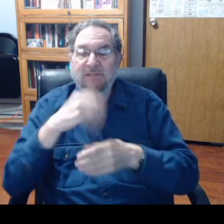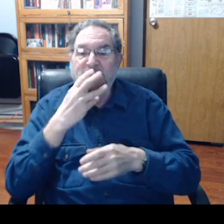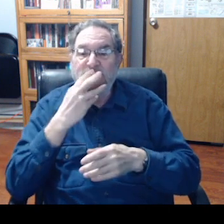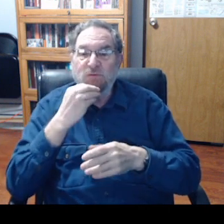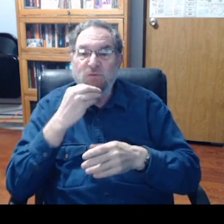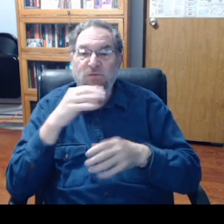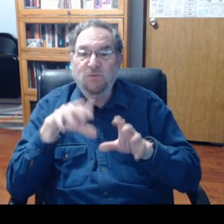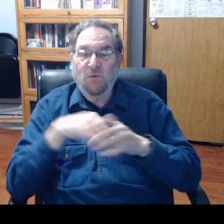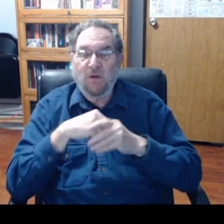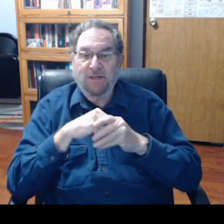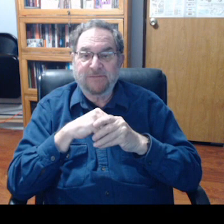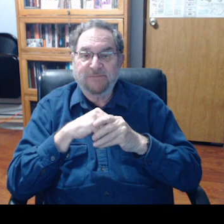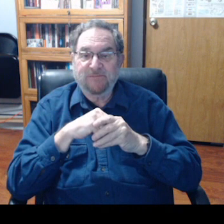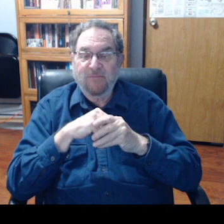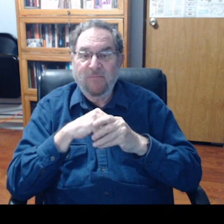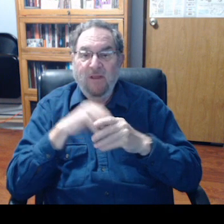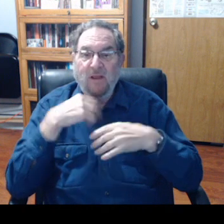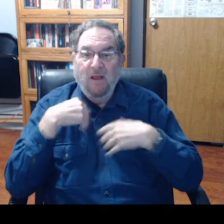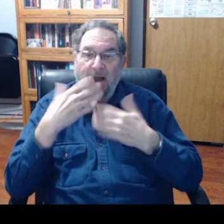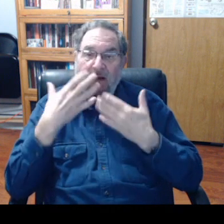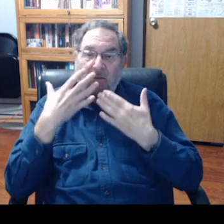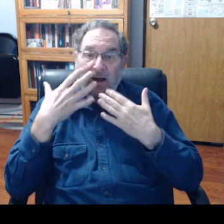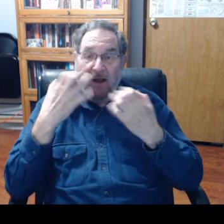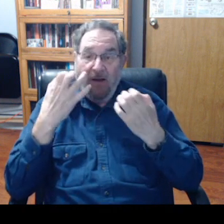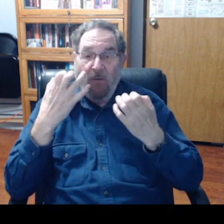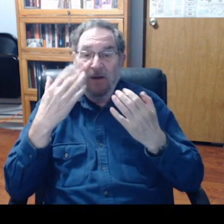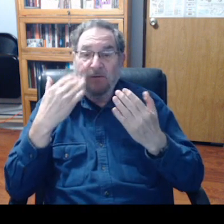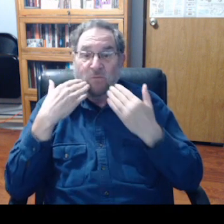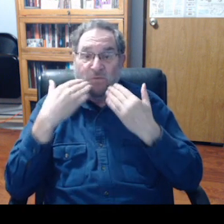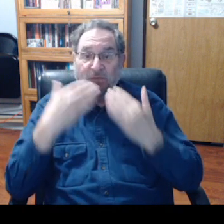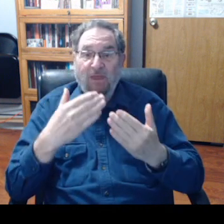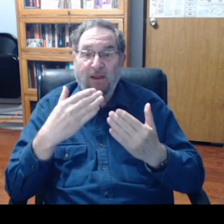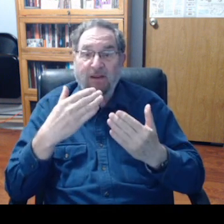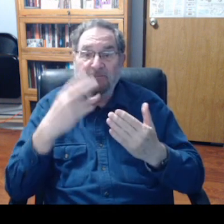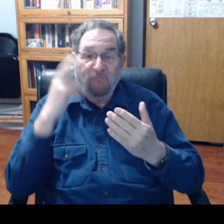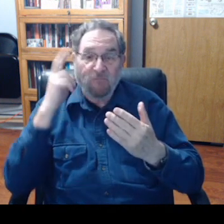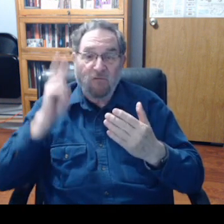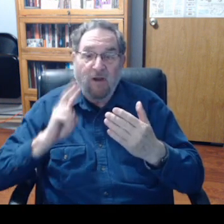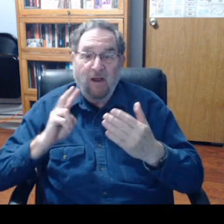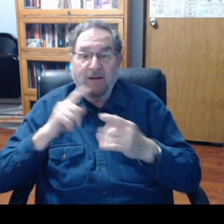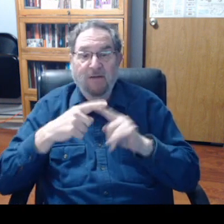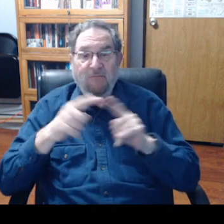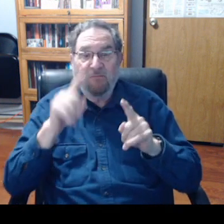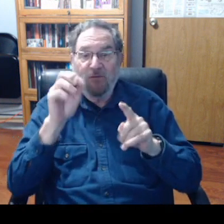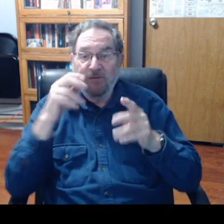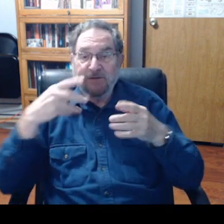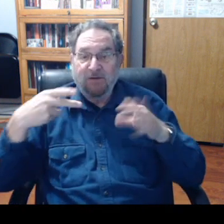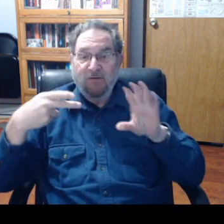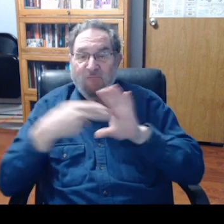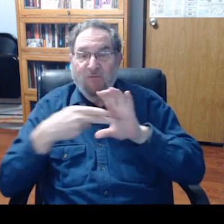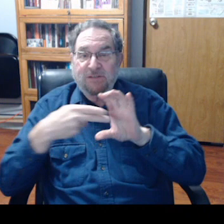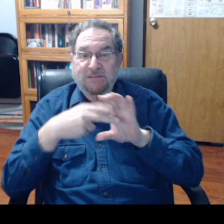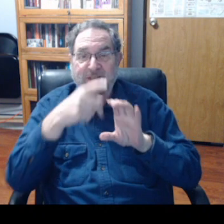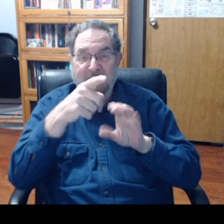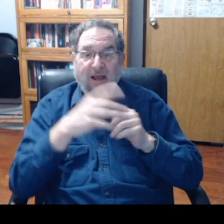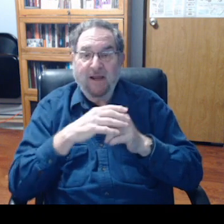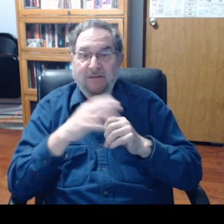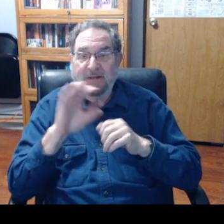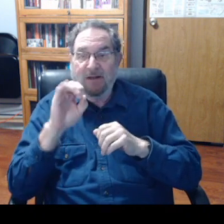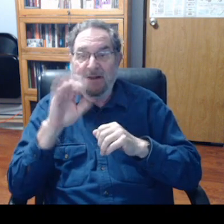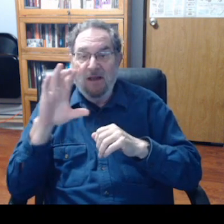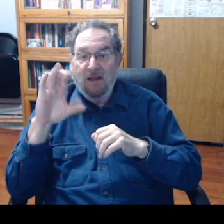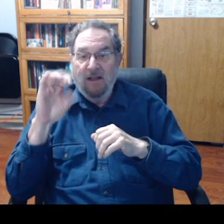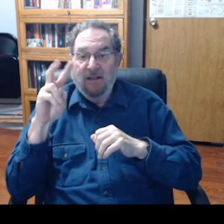steps in a Jewish wedding. I want to thank Veronica for the